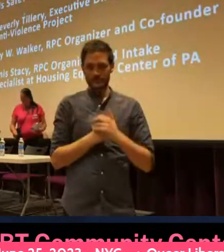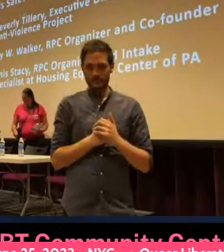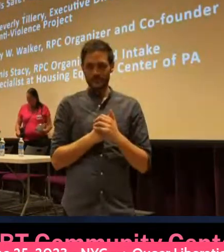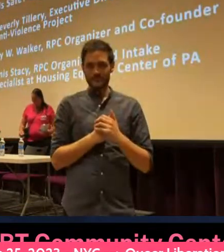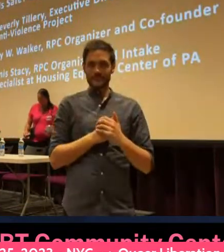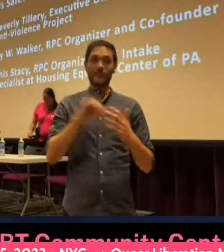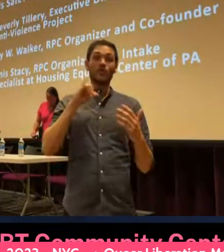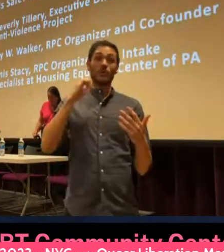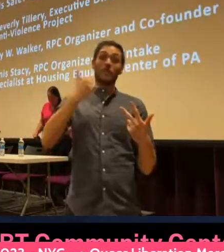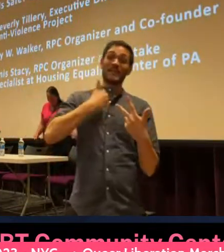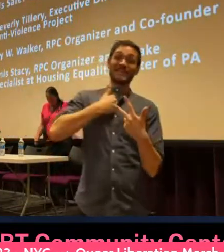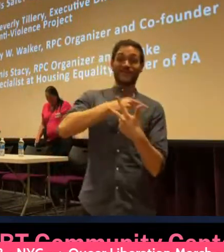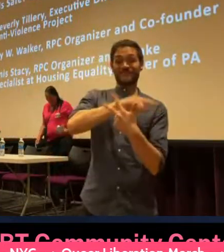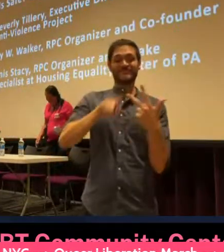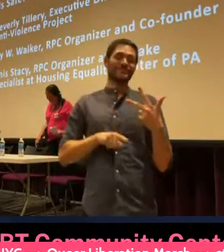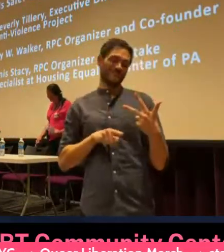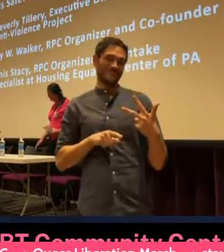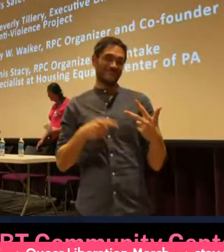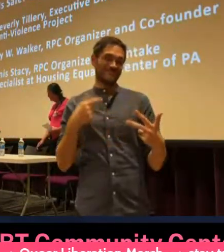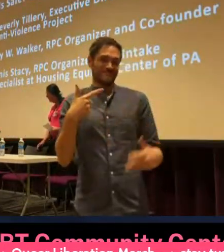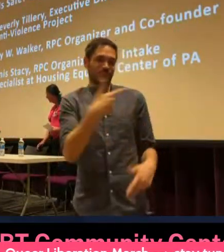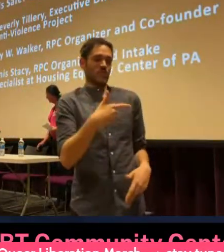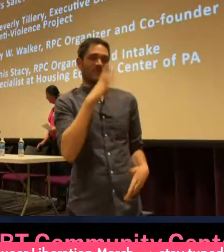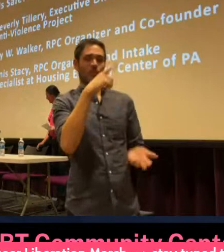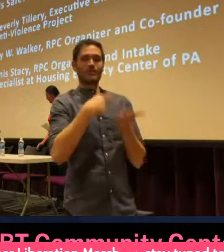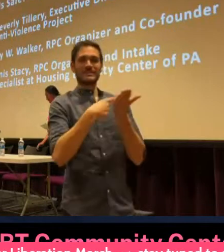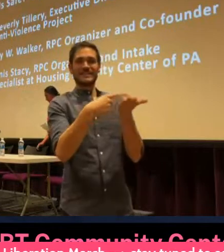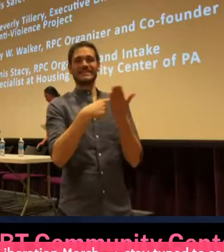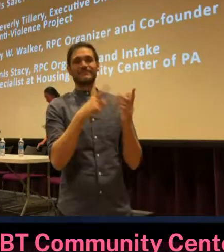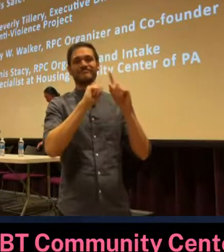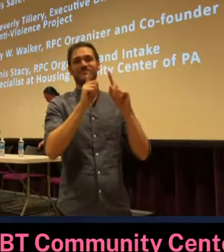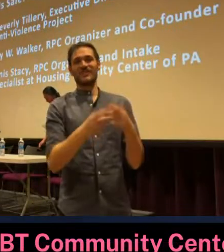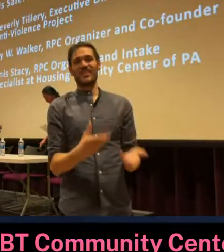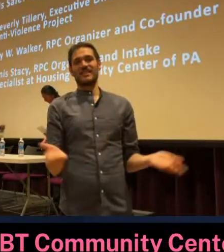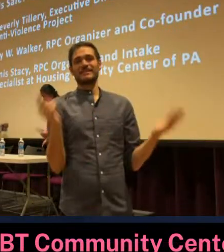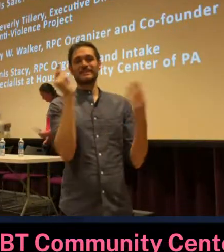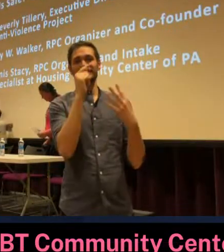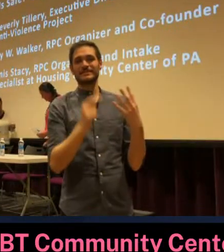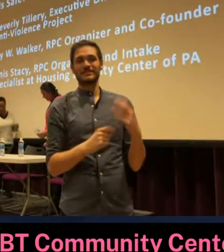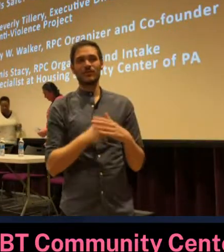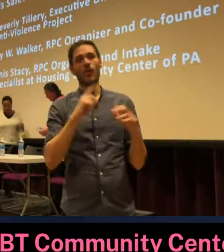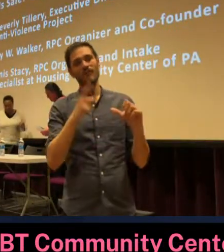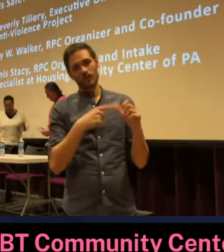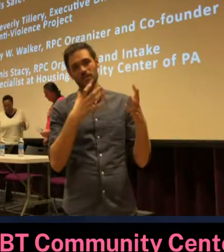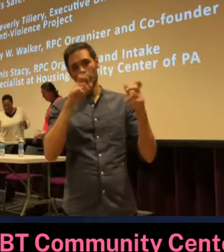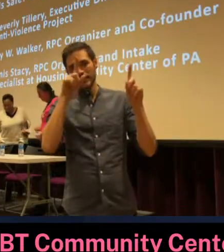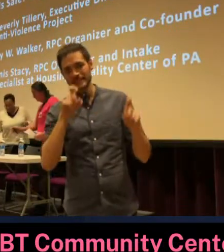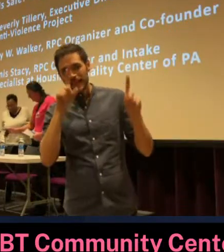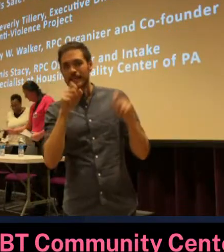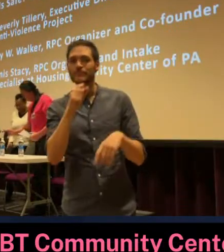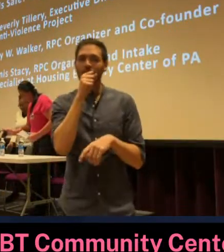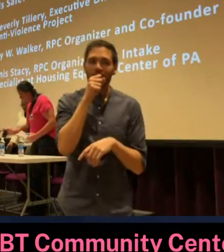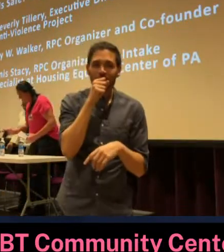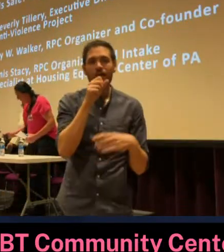me. We're gonna talk about stuff. But first off, we're gonna test these mics.